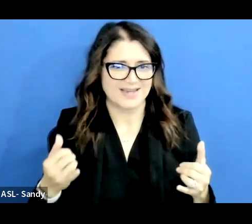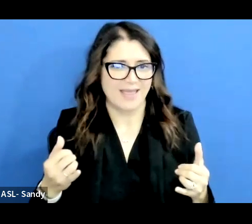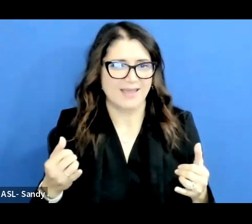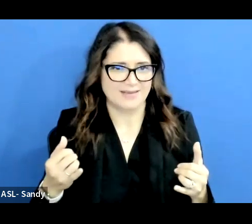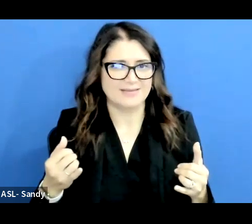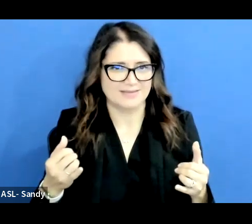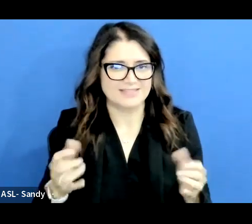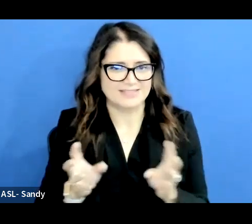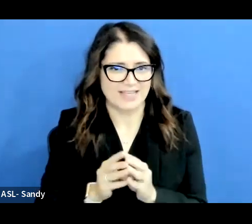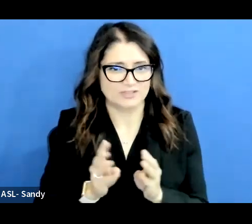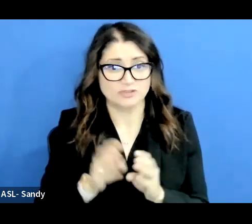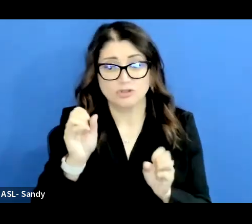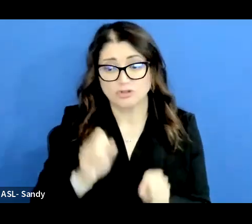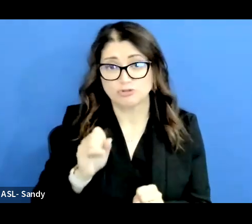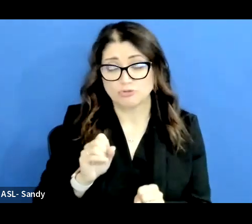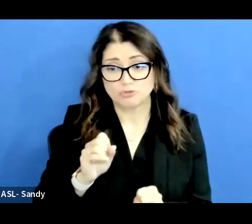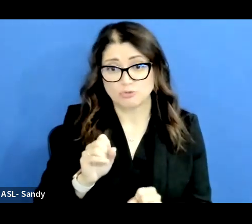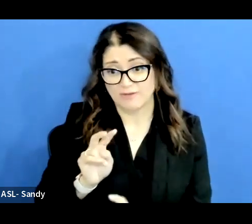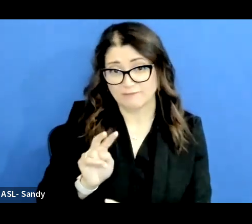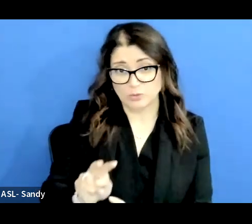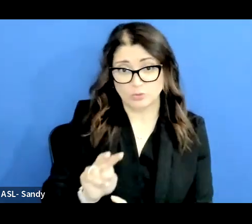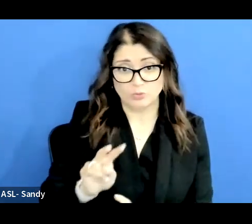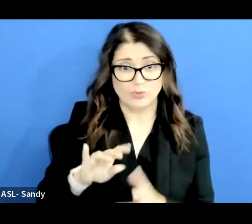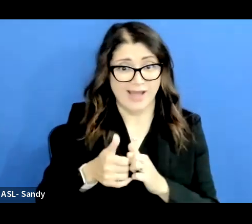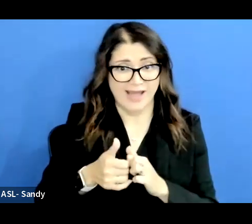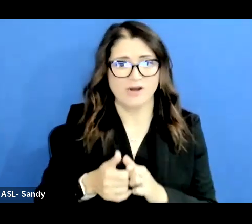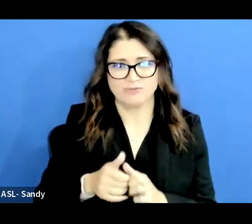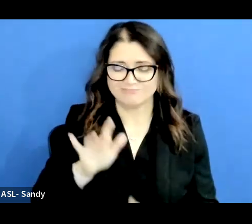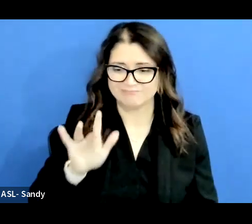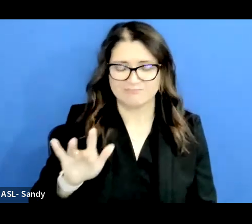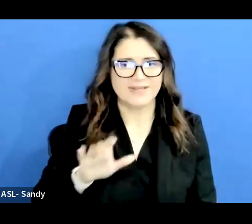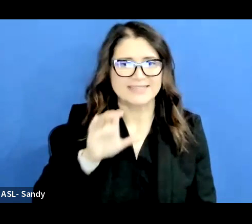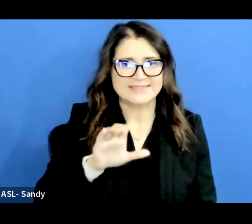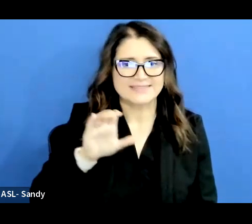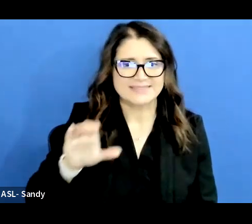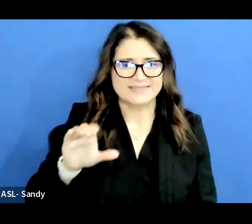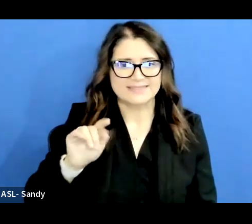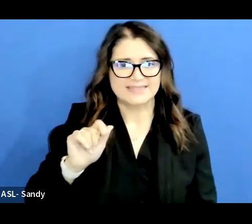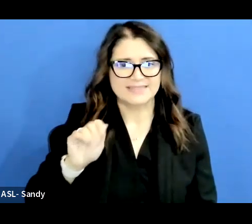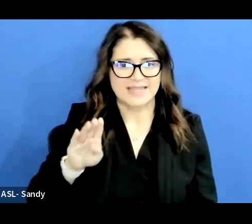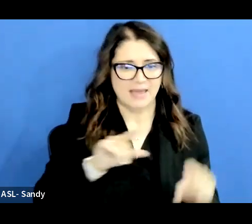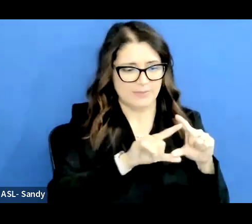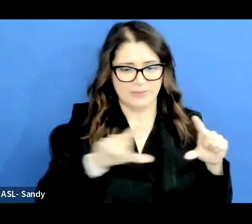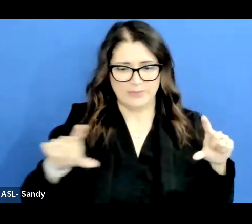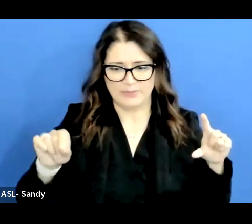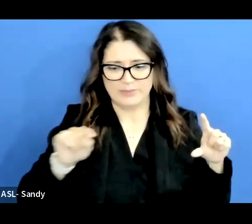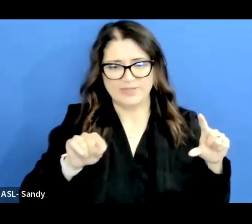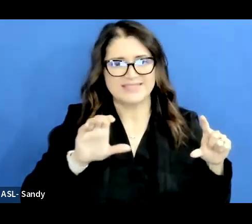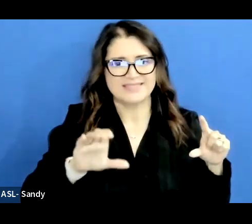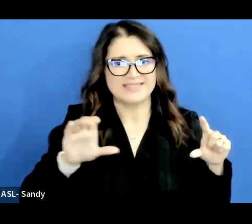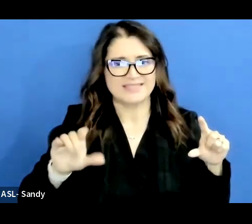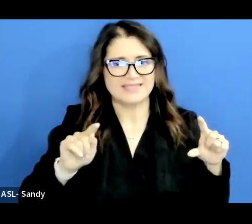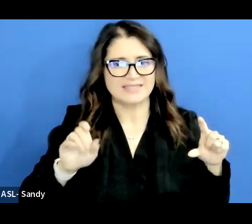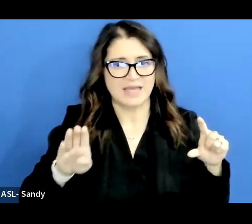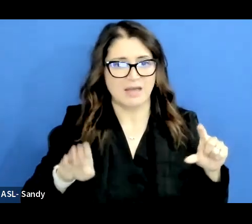the captioning by selecting the CC tab on the menu bar. For